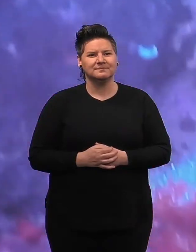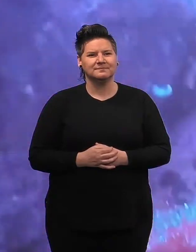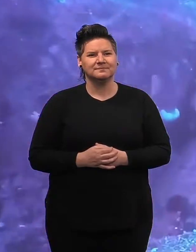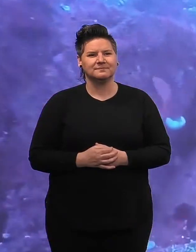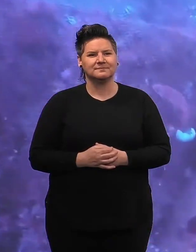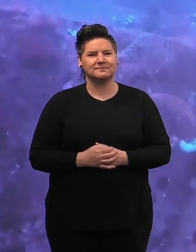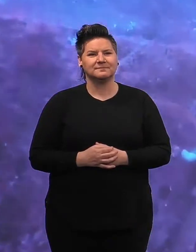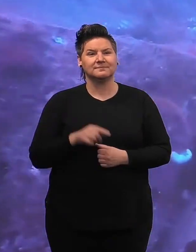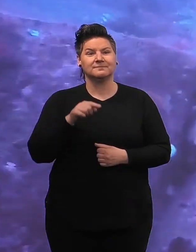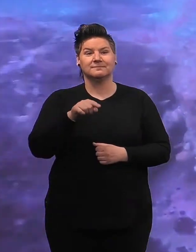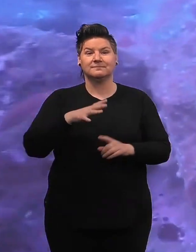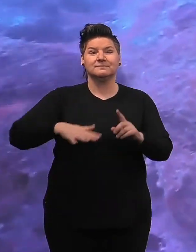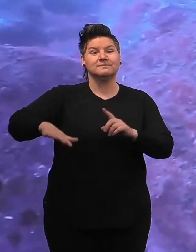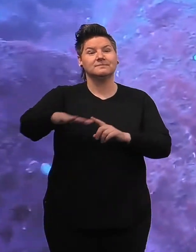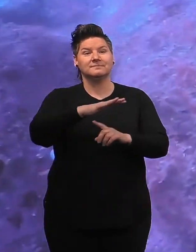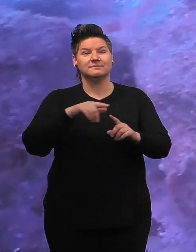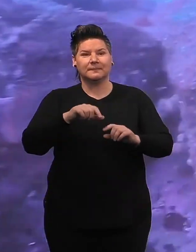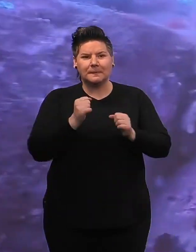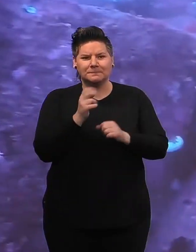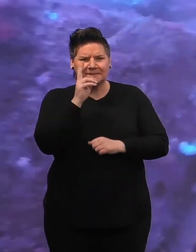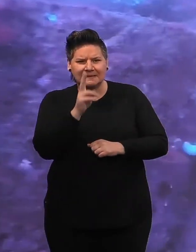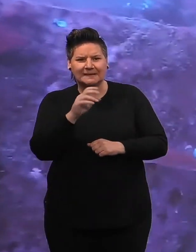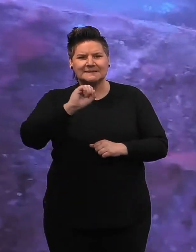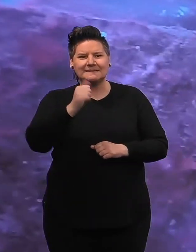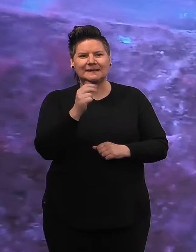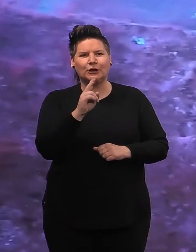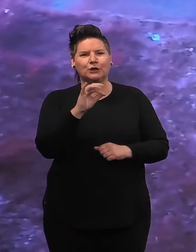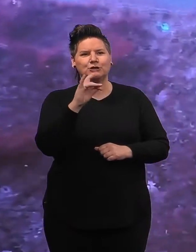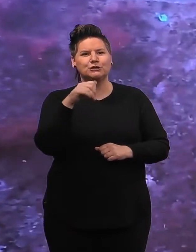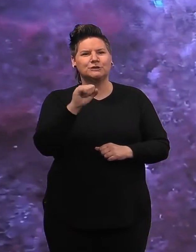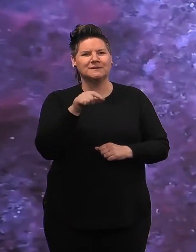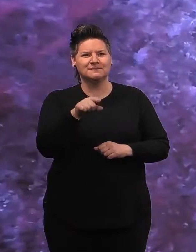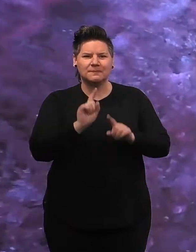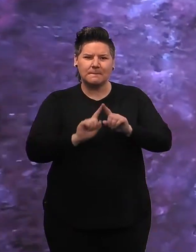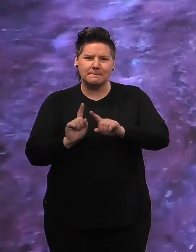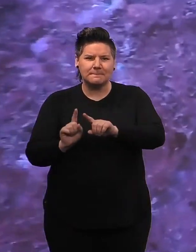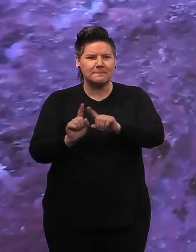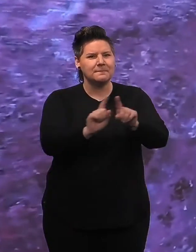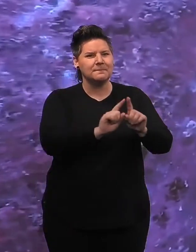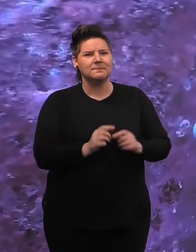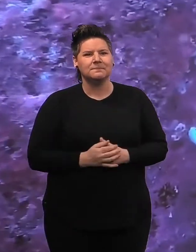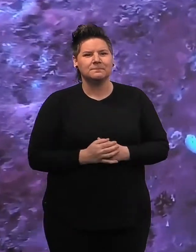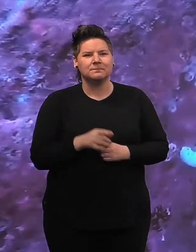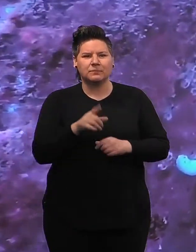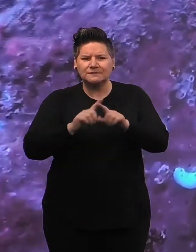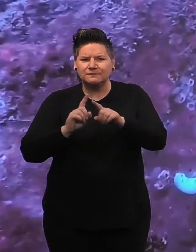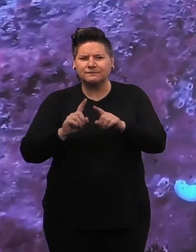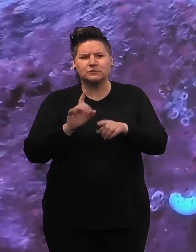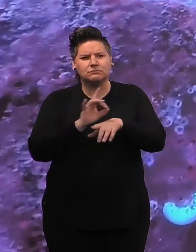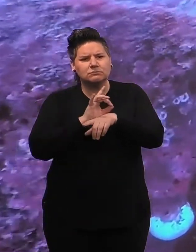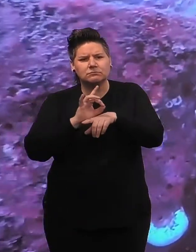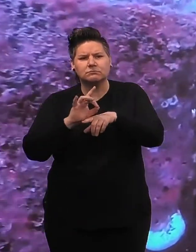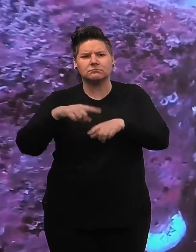And then these round things that you keep seeing are sea urchins. There are several different sorts of sea urchins,